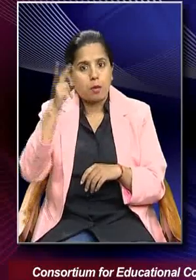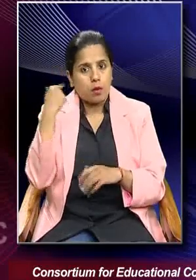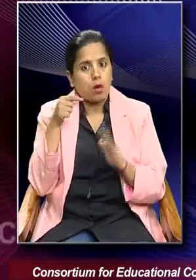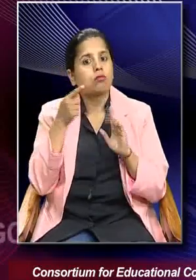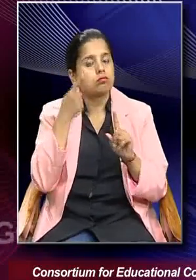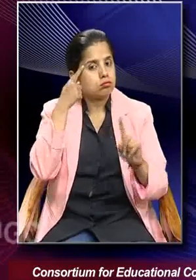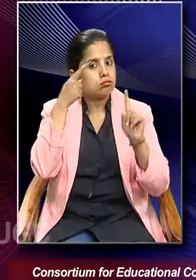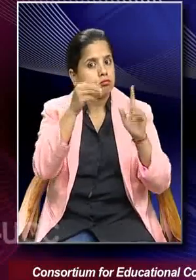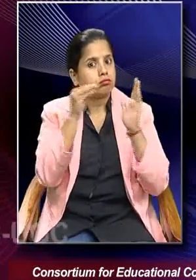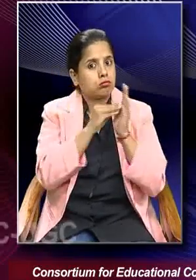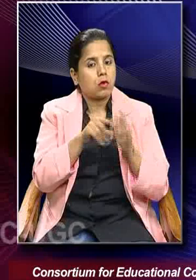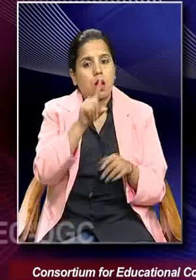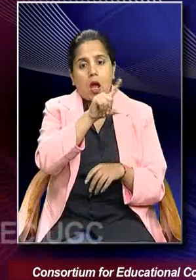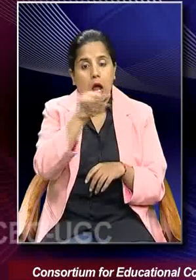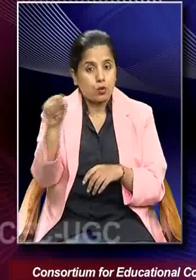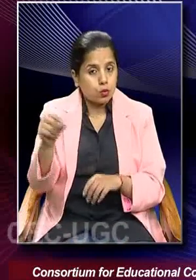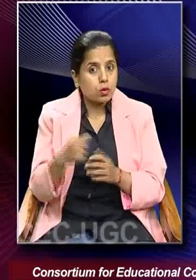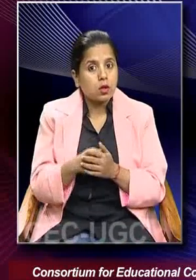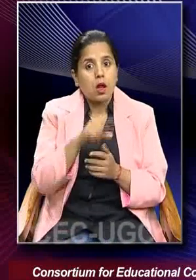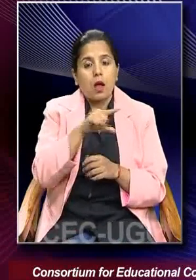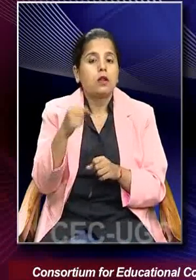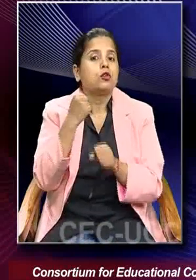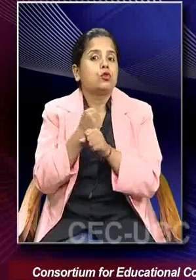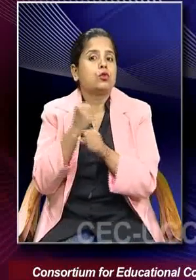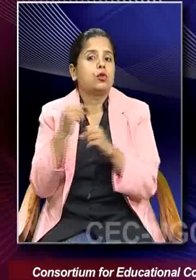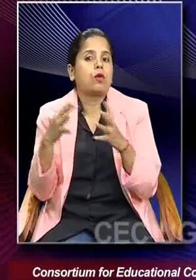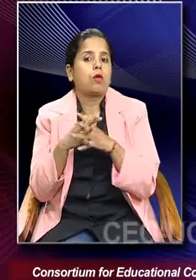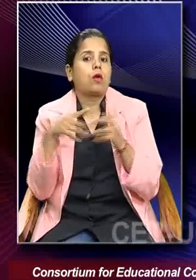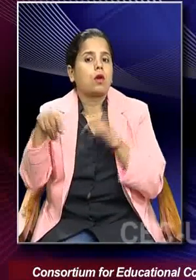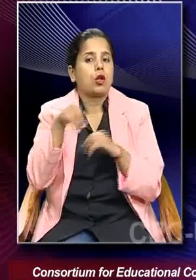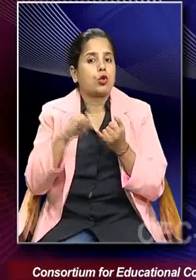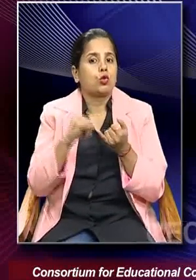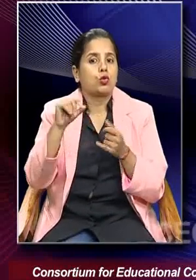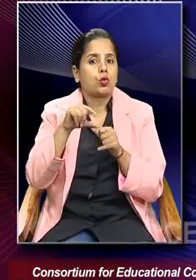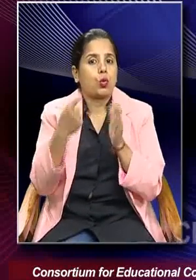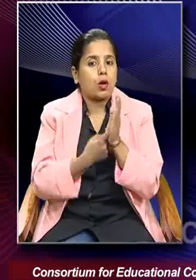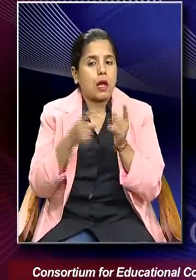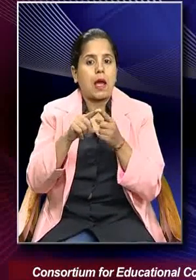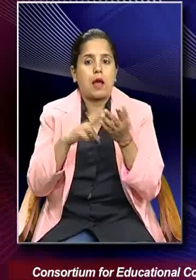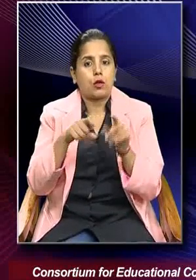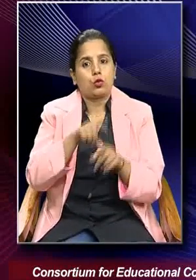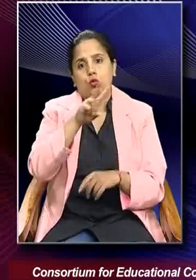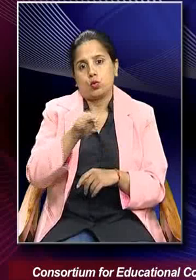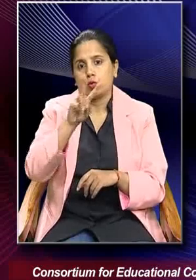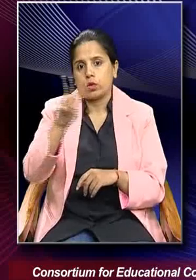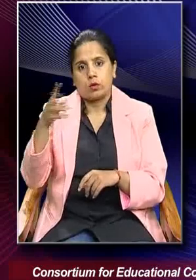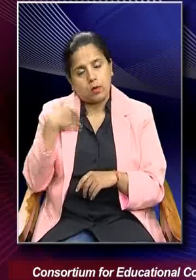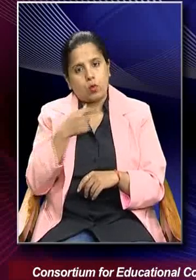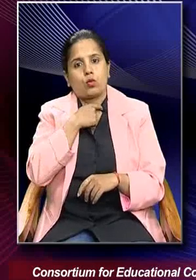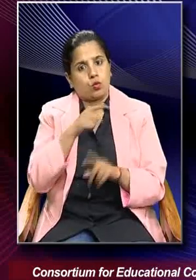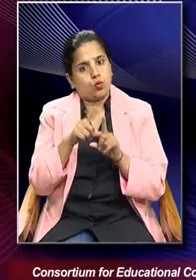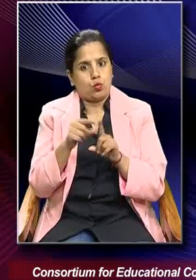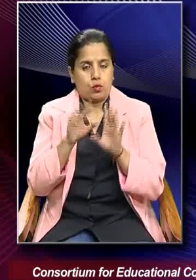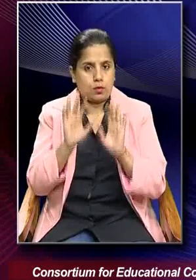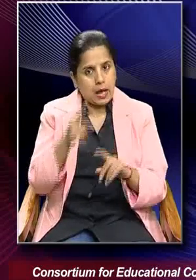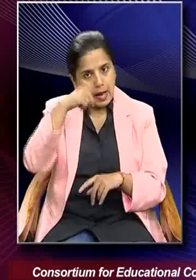of 100 gigawatt installed solar energy capacity by 2022. At the same